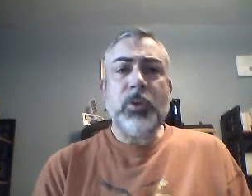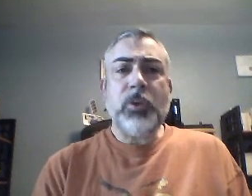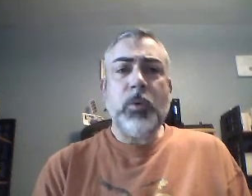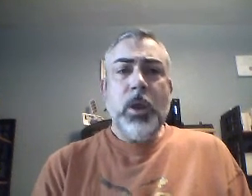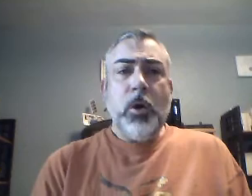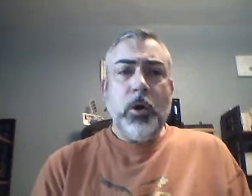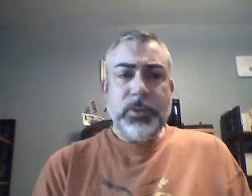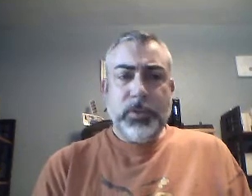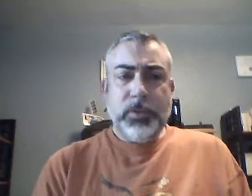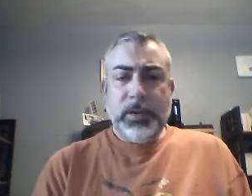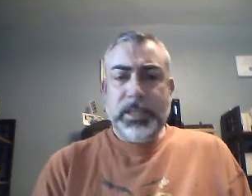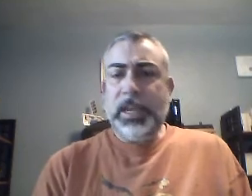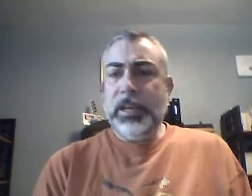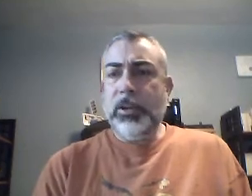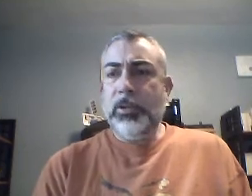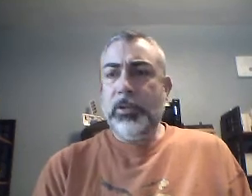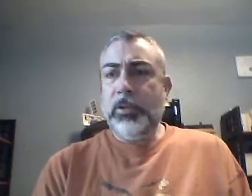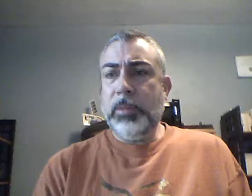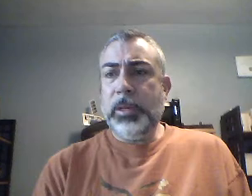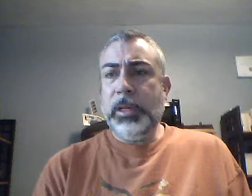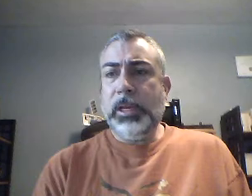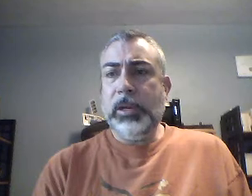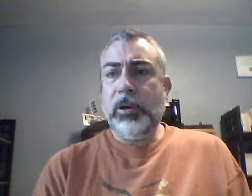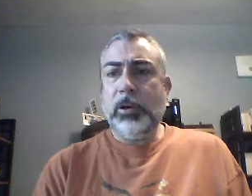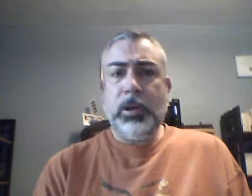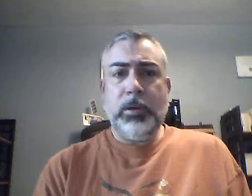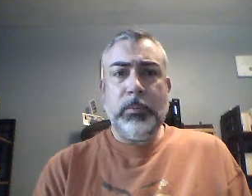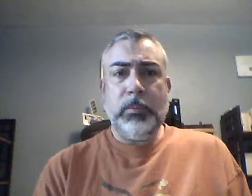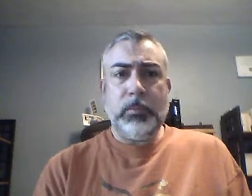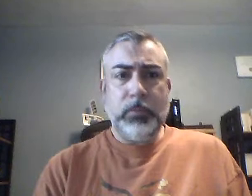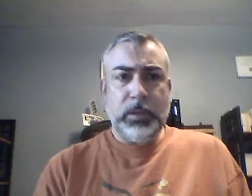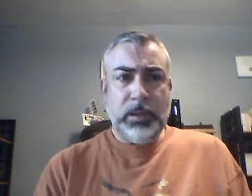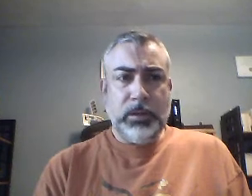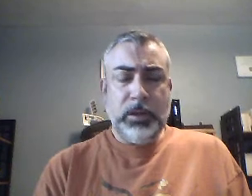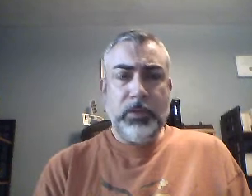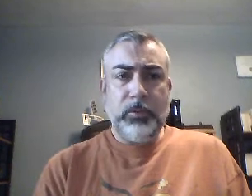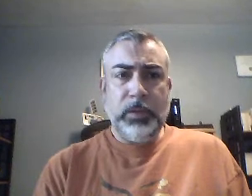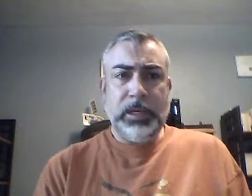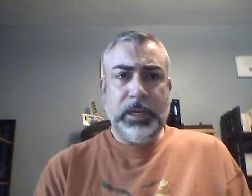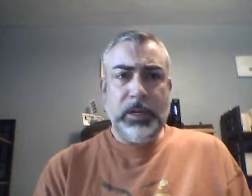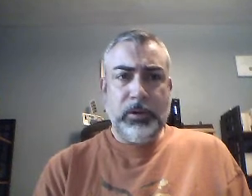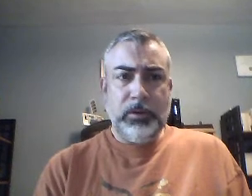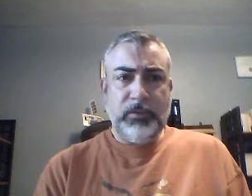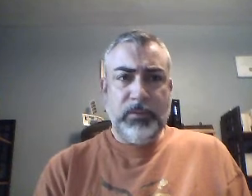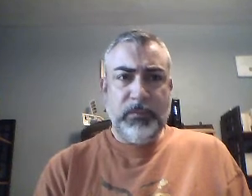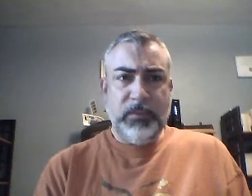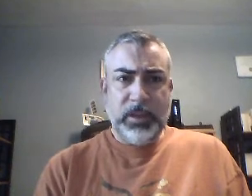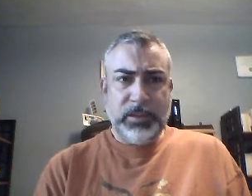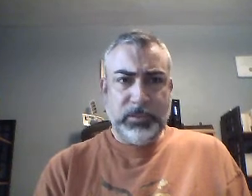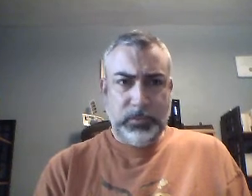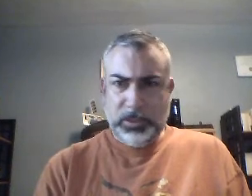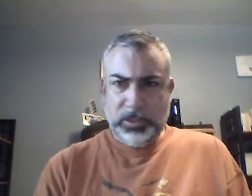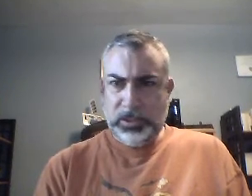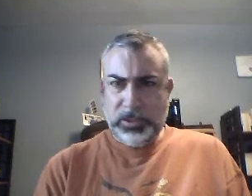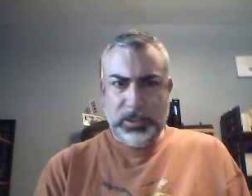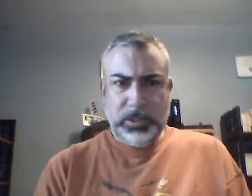So also there is another clip in here, another link in here from Vice, which is